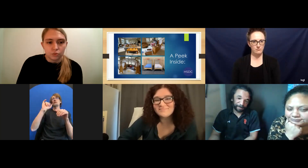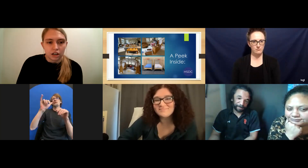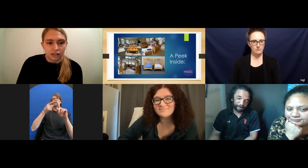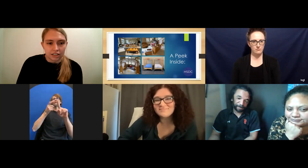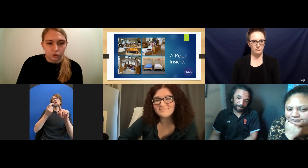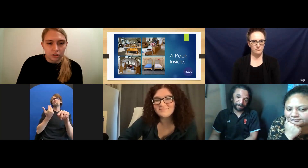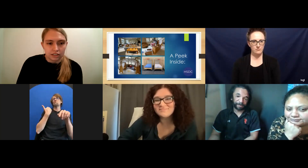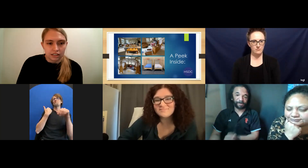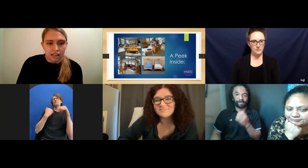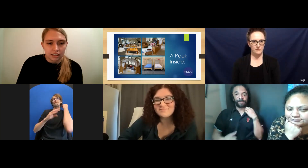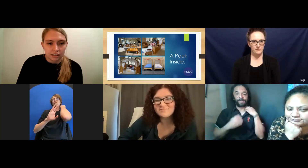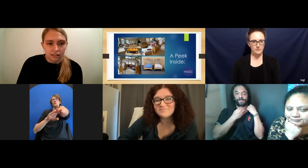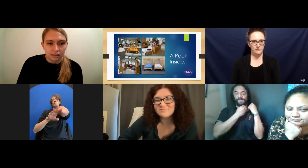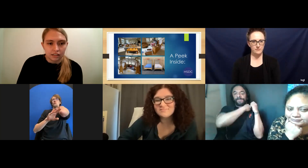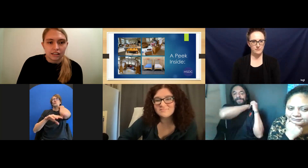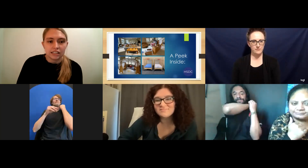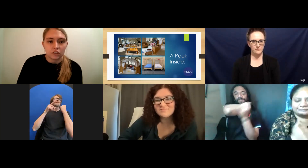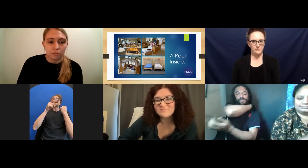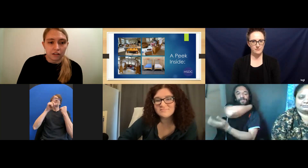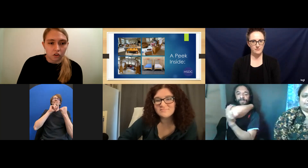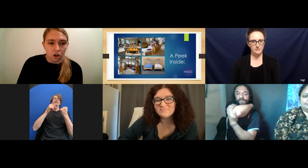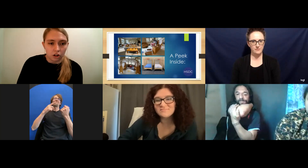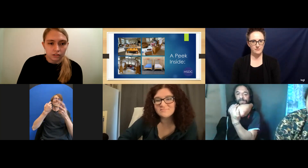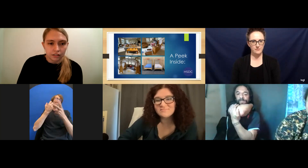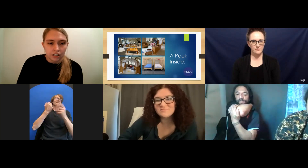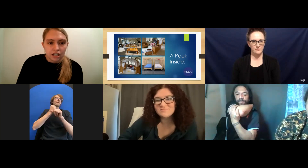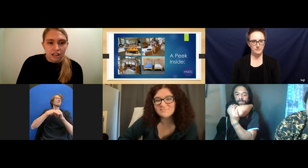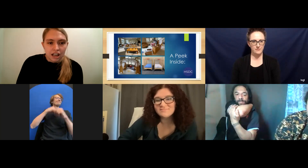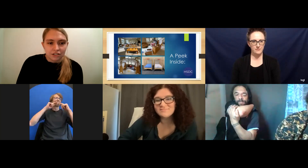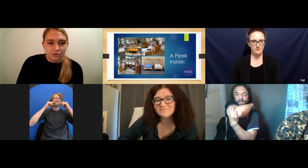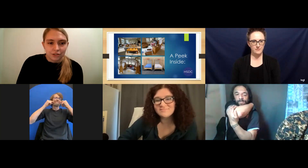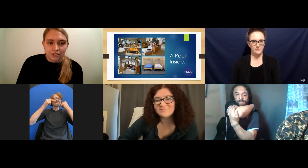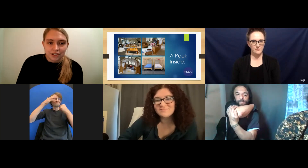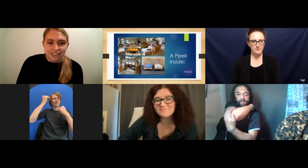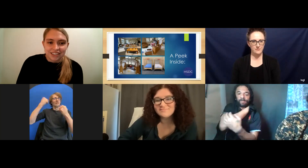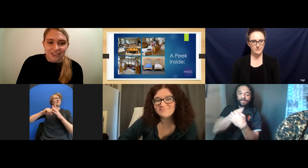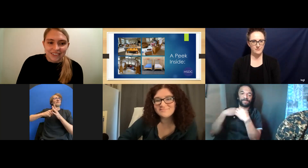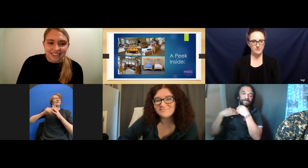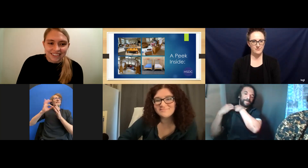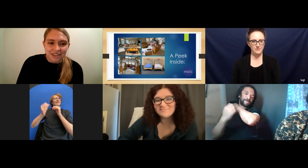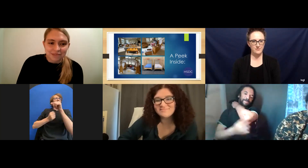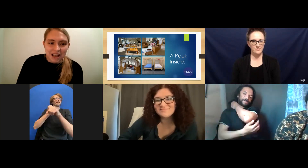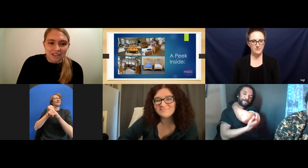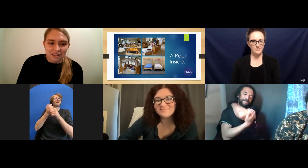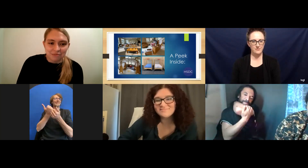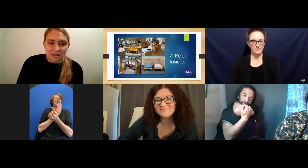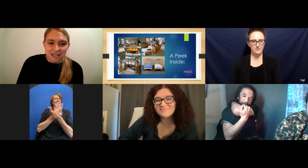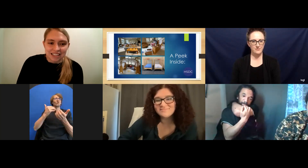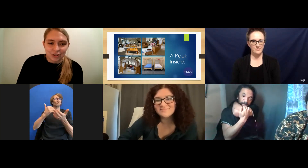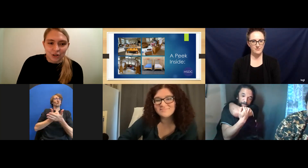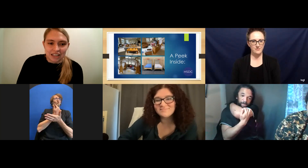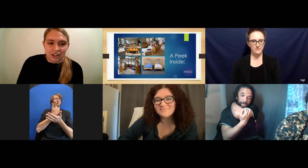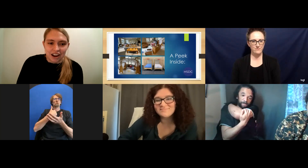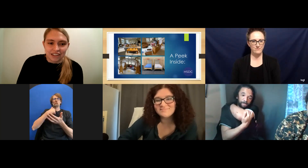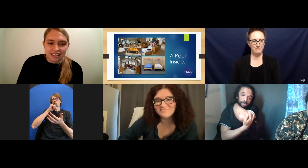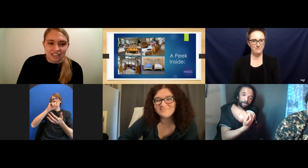This is what our classroom looks like. This is from the fall. And, you know, we smile a little bit because